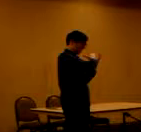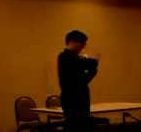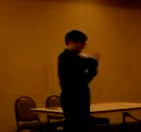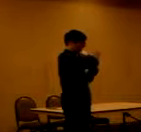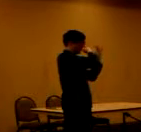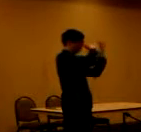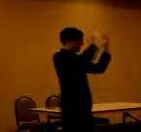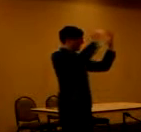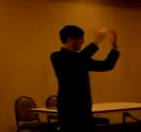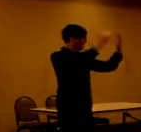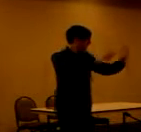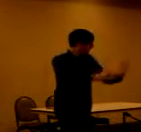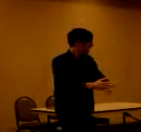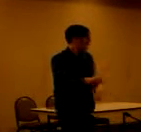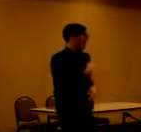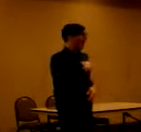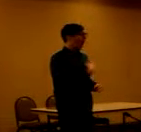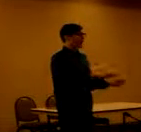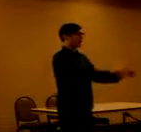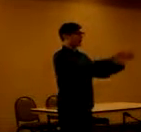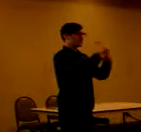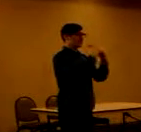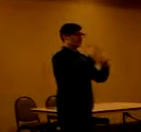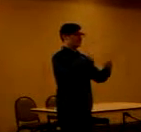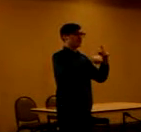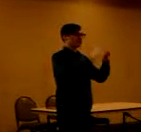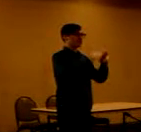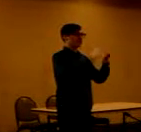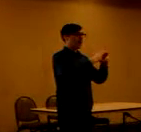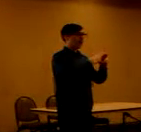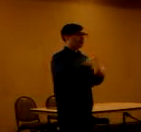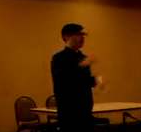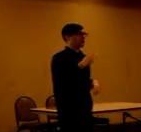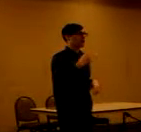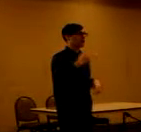From my first class till now, I was given a sign name.